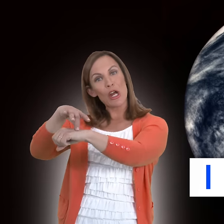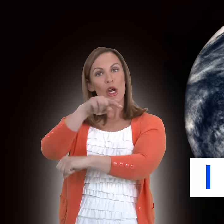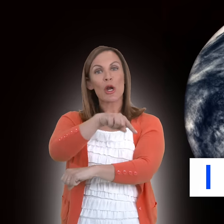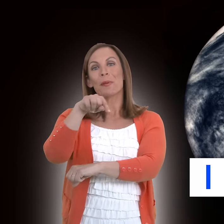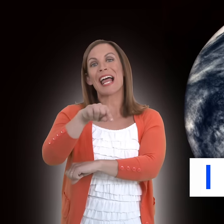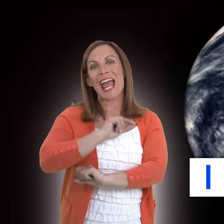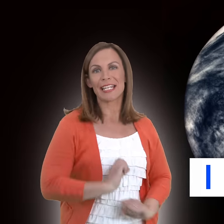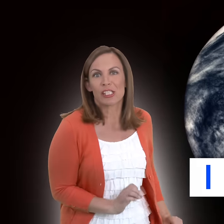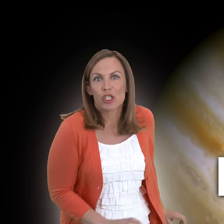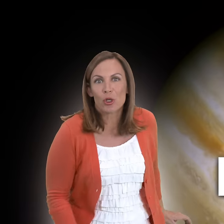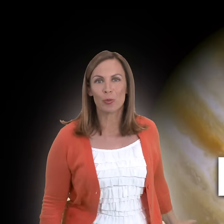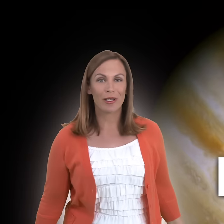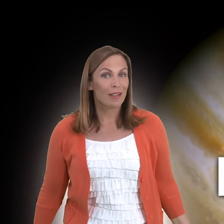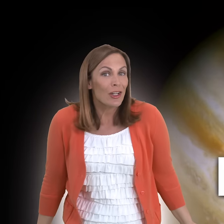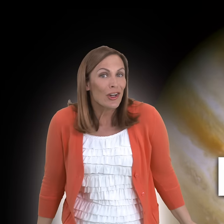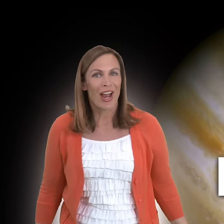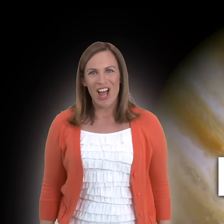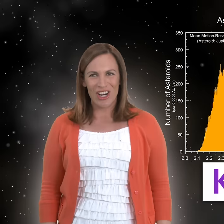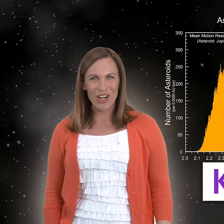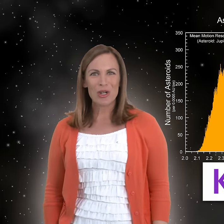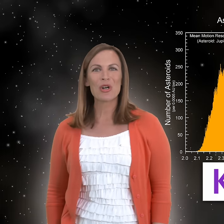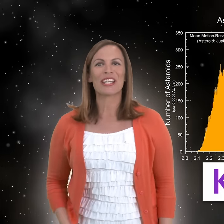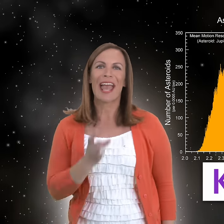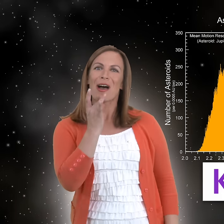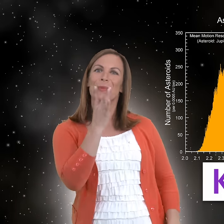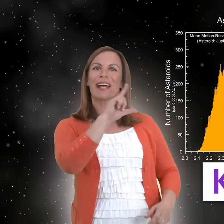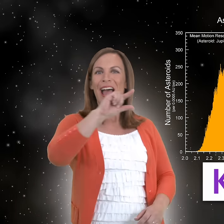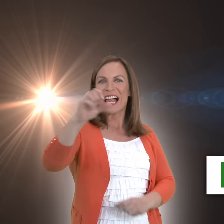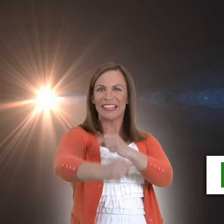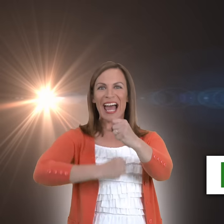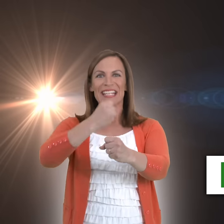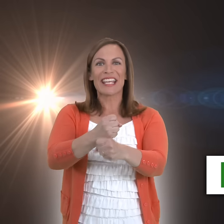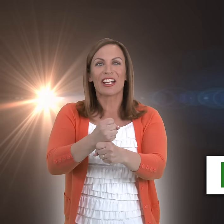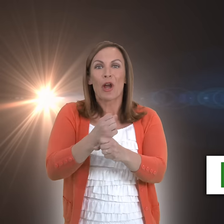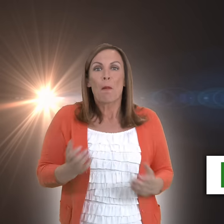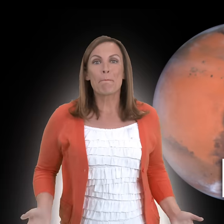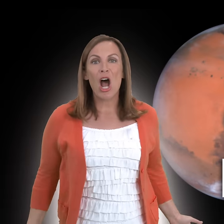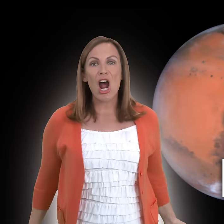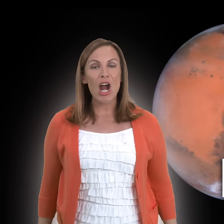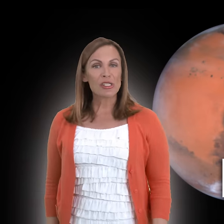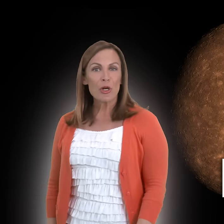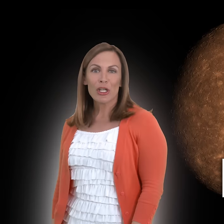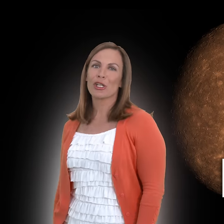Inferior planets, Jupiter, Kirkwood gap, light year, Mars,